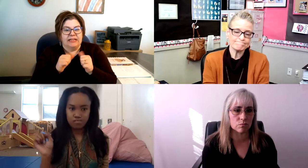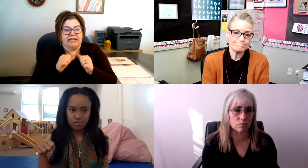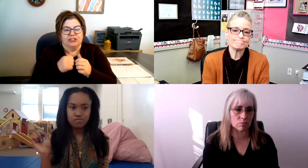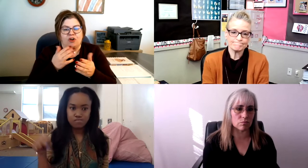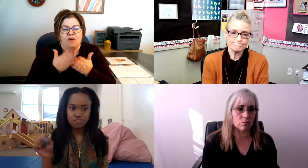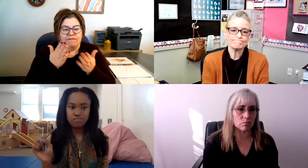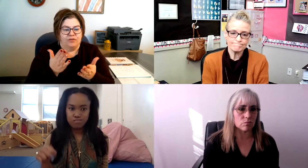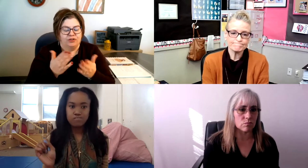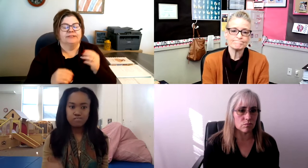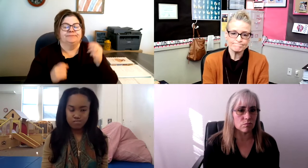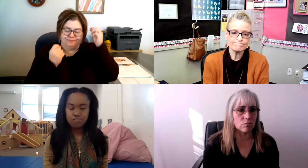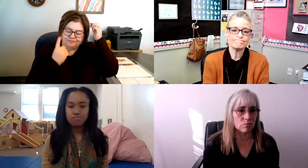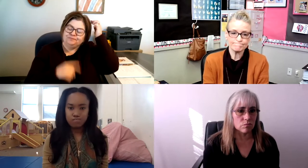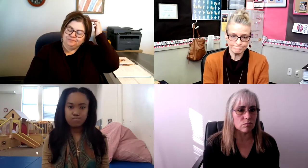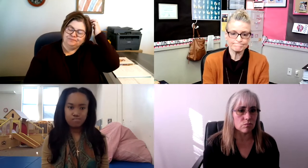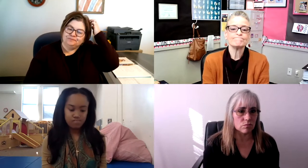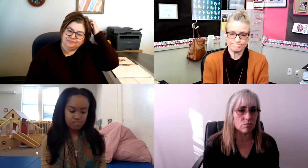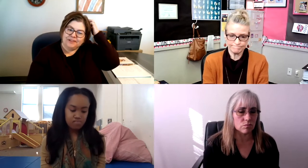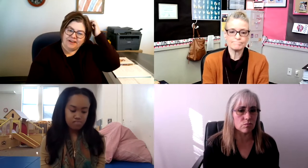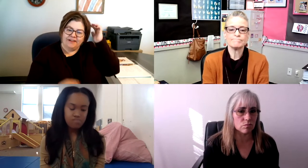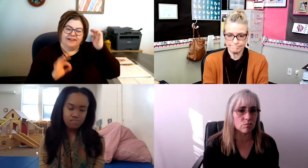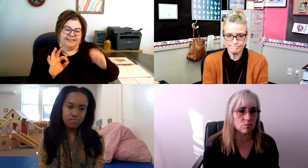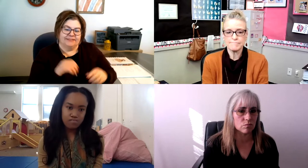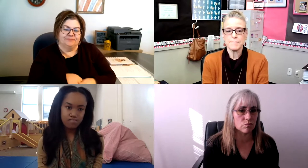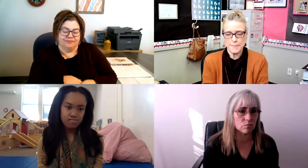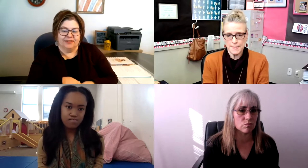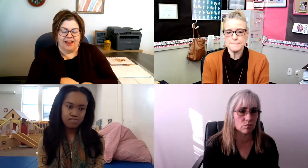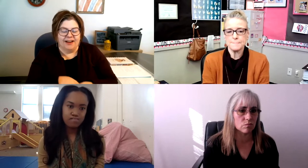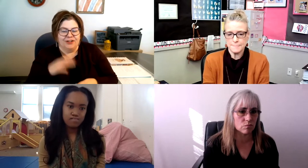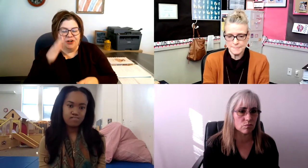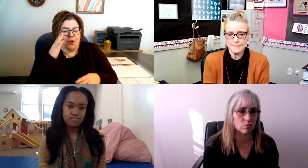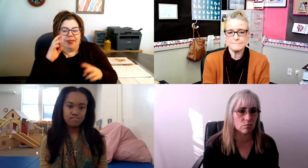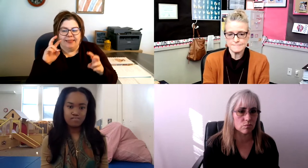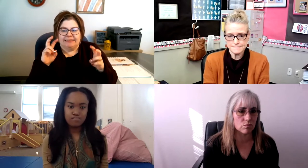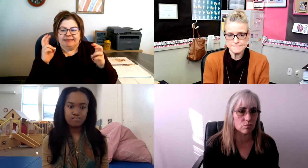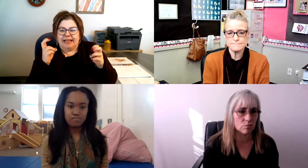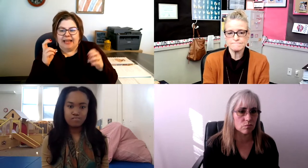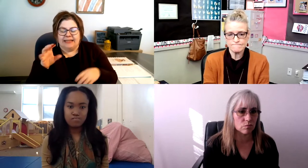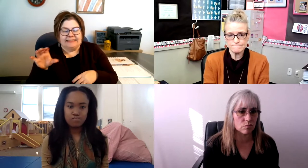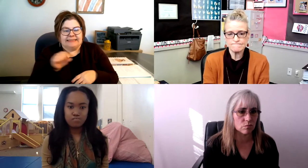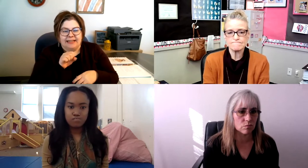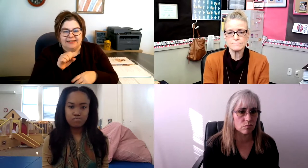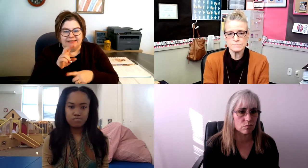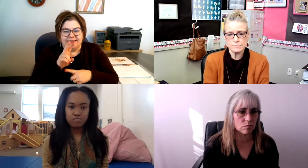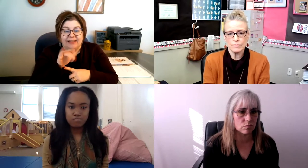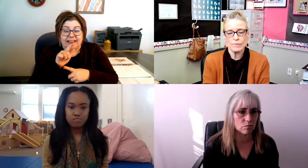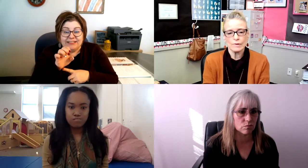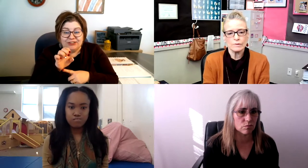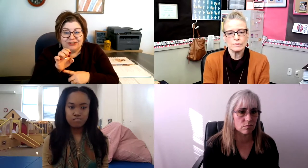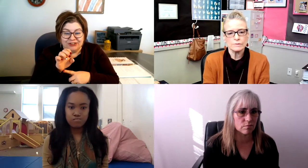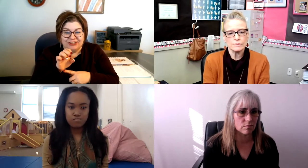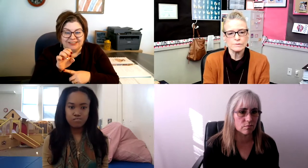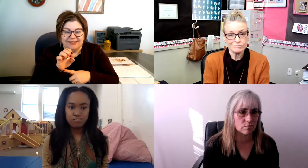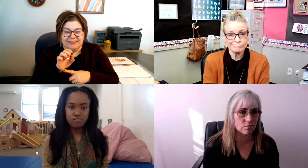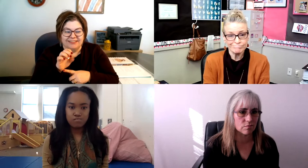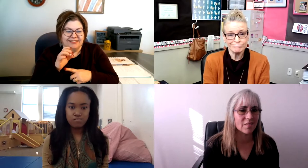You mean from the agency? Yeah, the agency offers that service, yes. Okay, great. You know, the title,